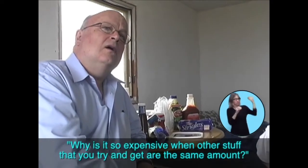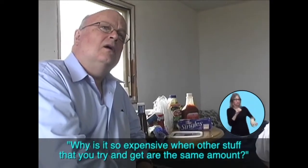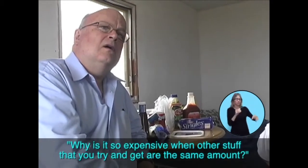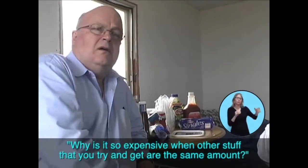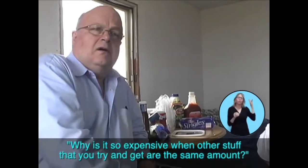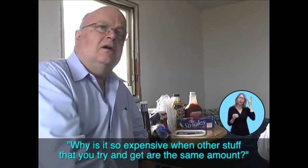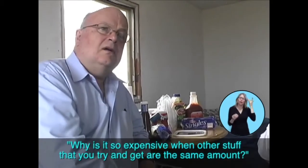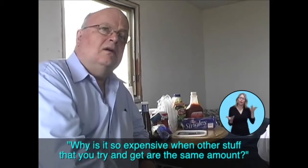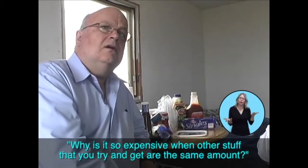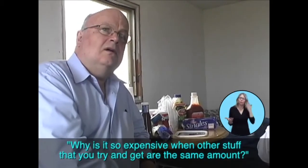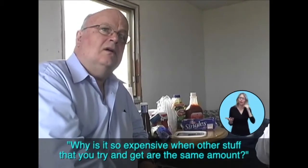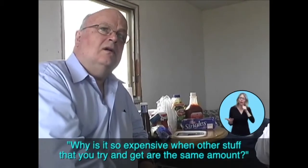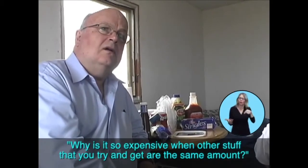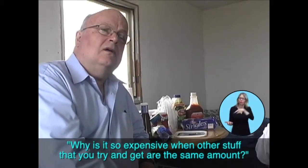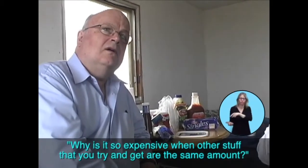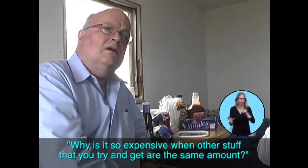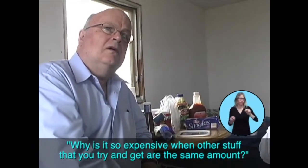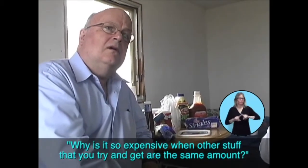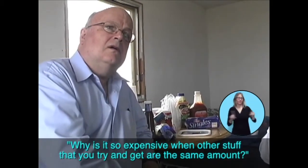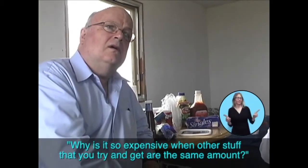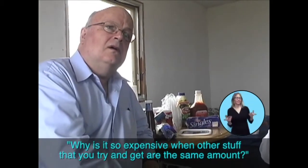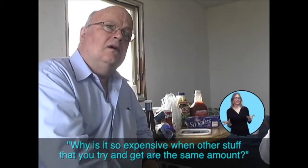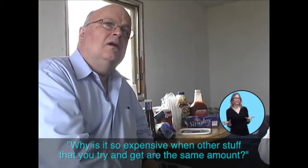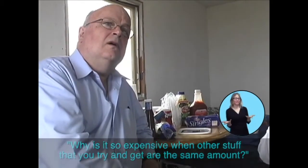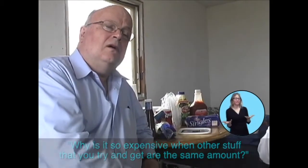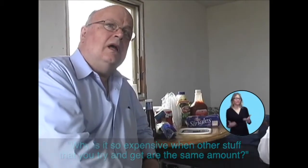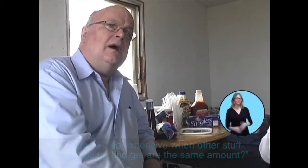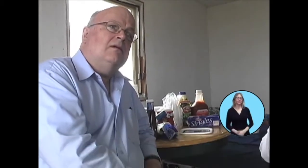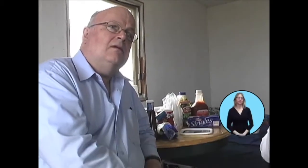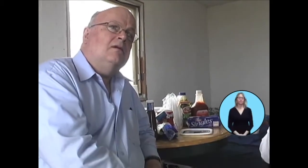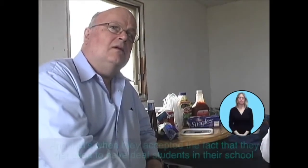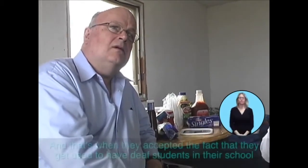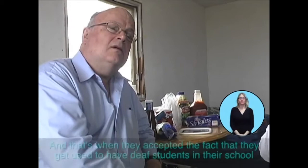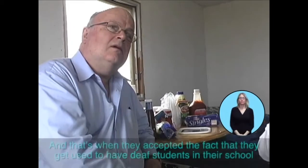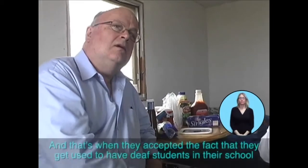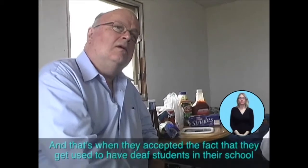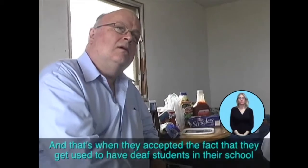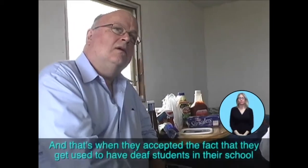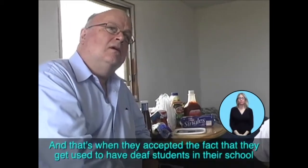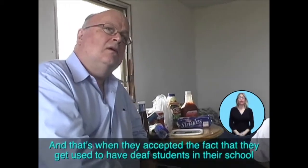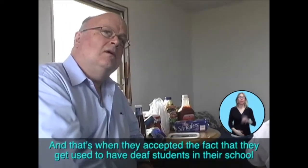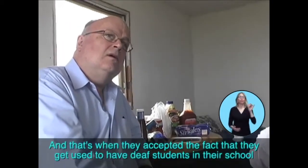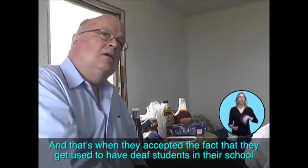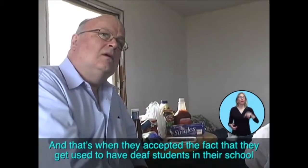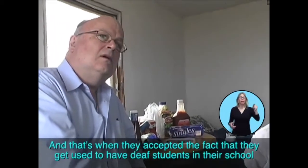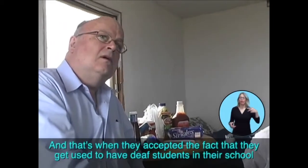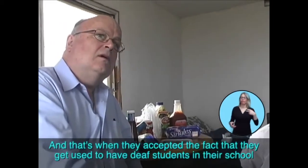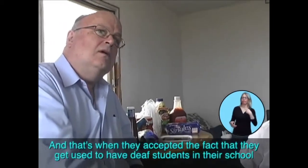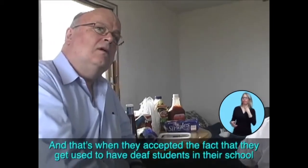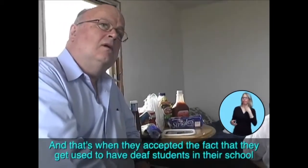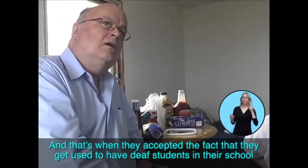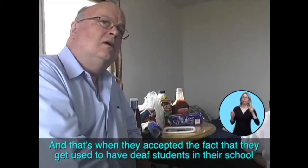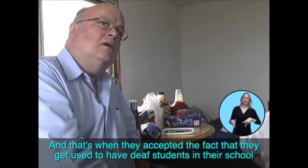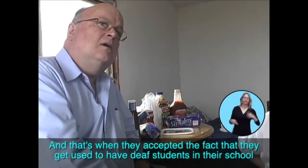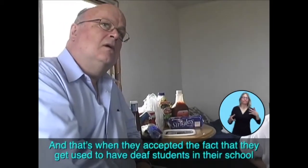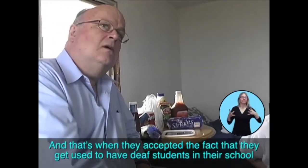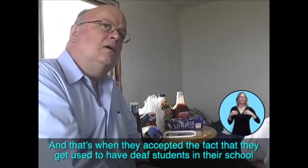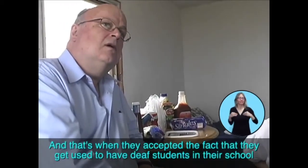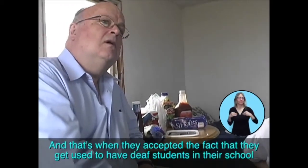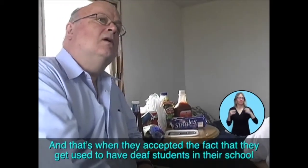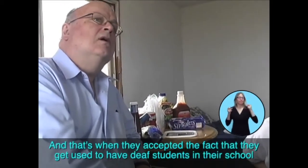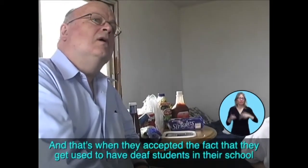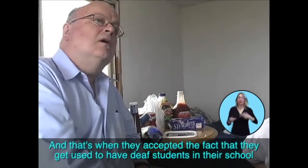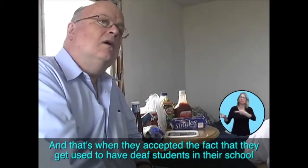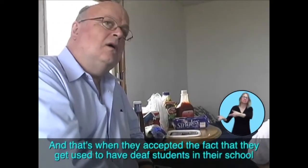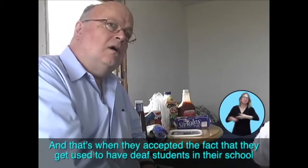when other stuff that you try and get are the same amount? That's when they, started